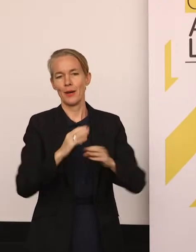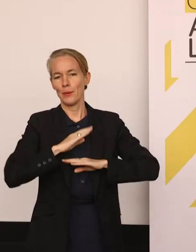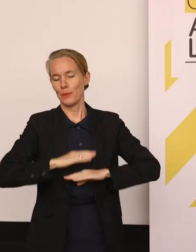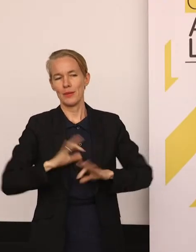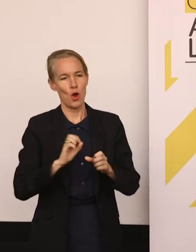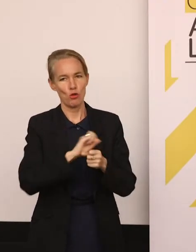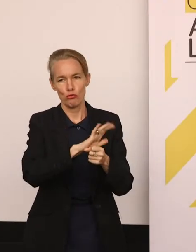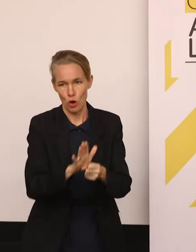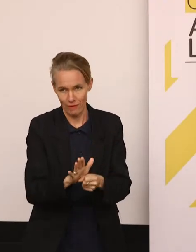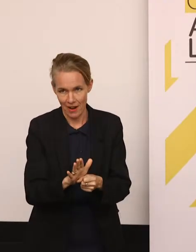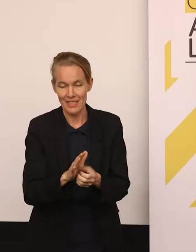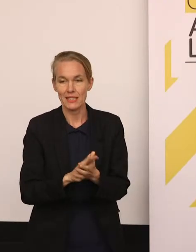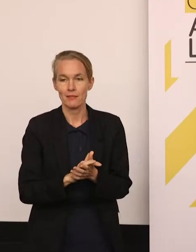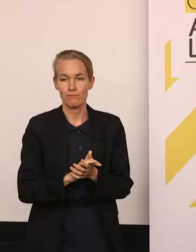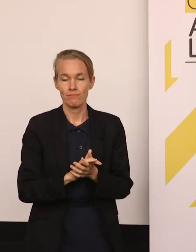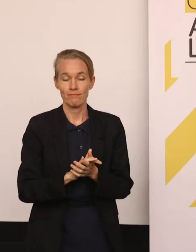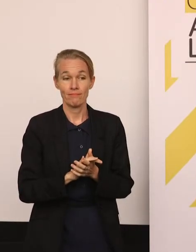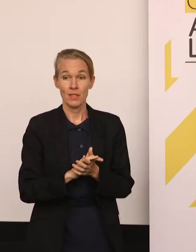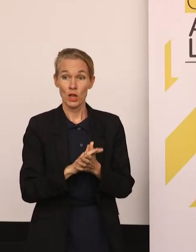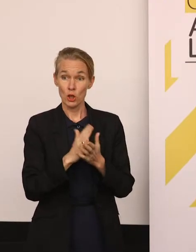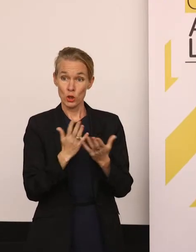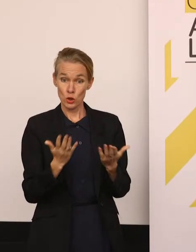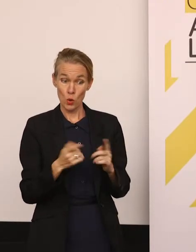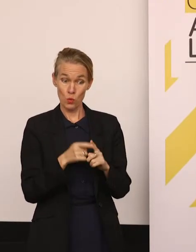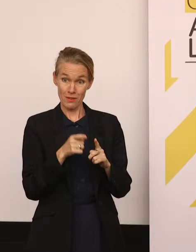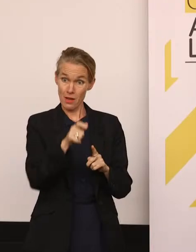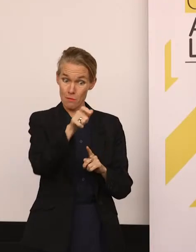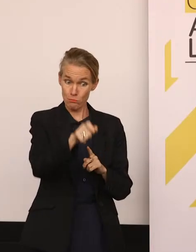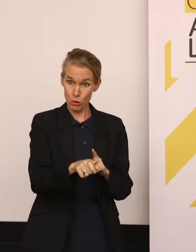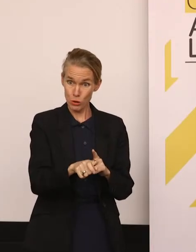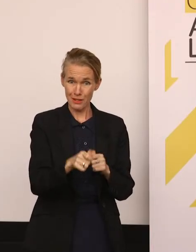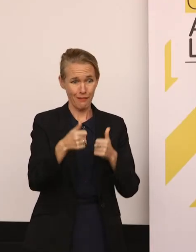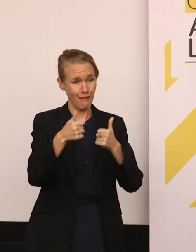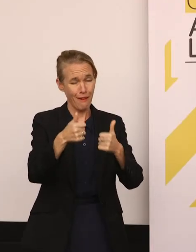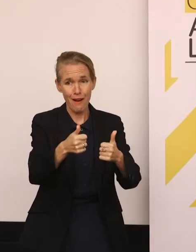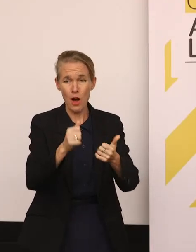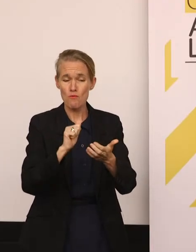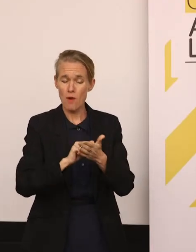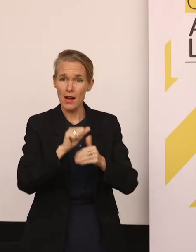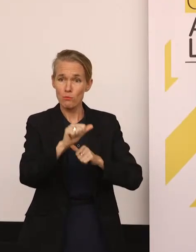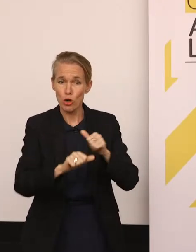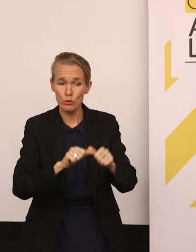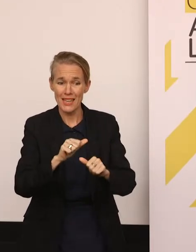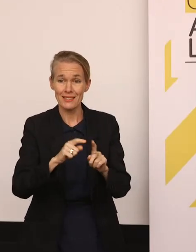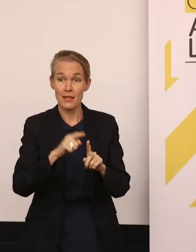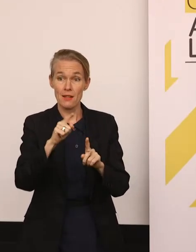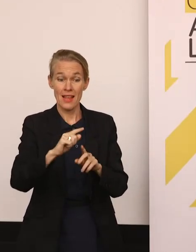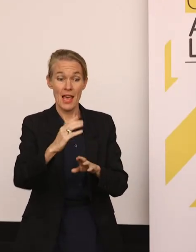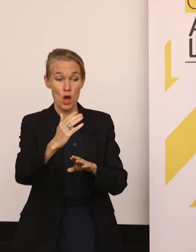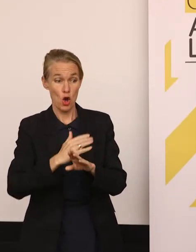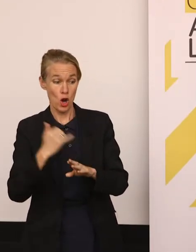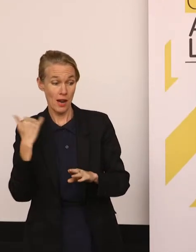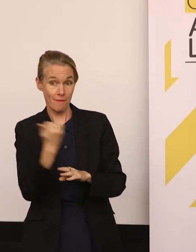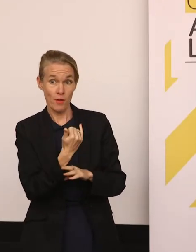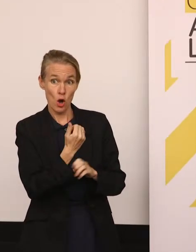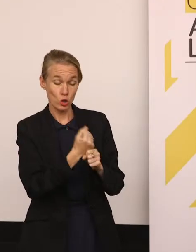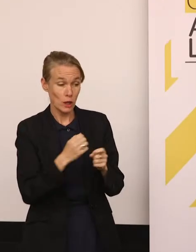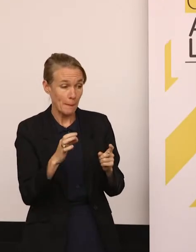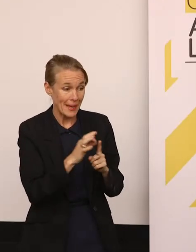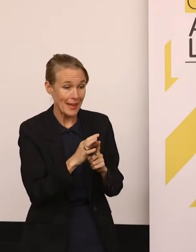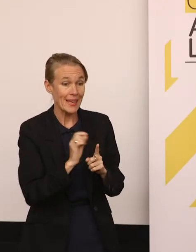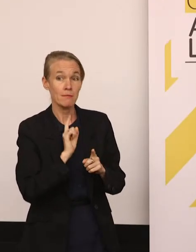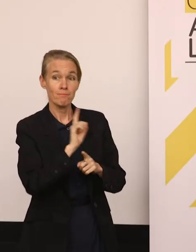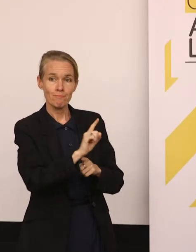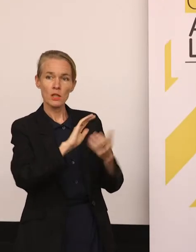the people who were tested did everything right in terms of calling ahead, were sent by the GP to a CBAC, they were tested, actually